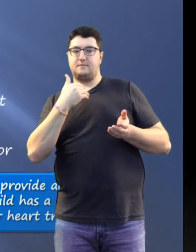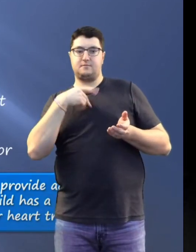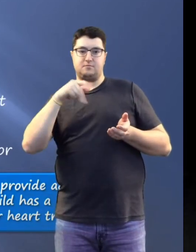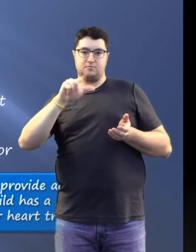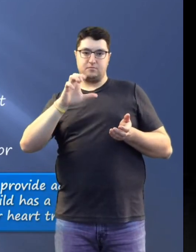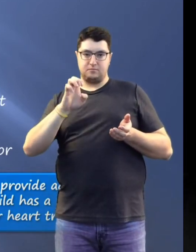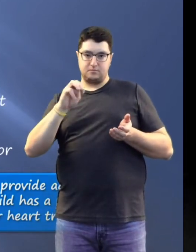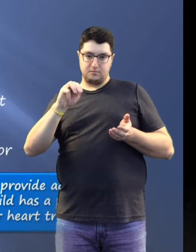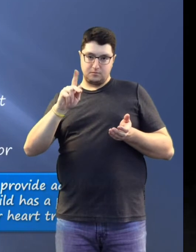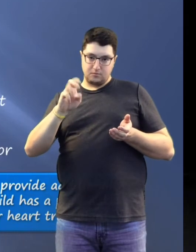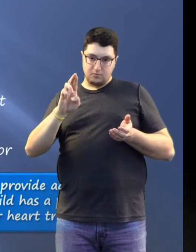heart transplant.